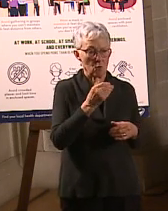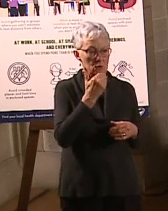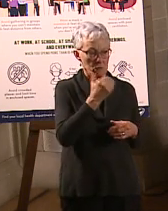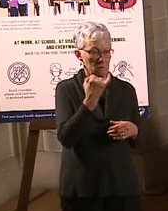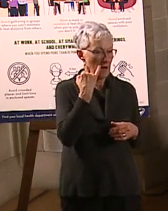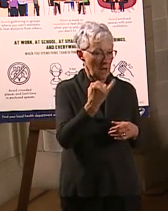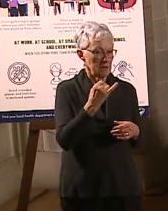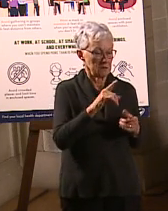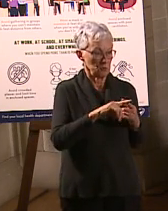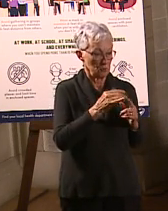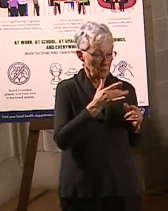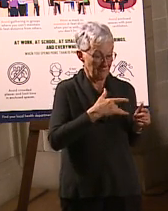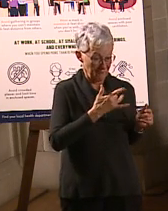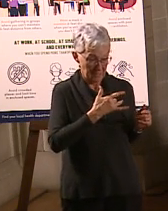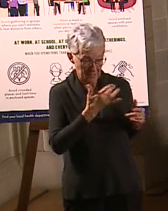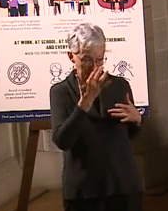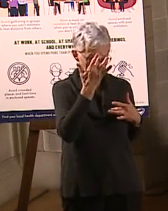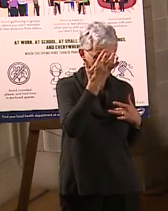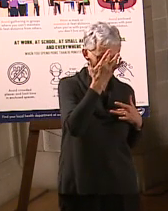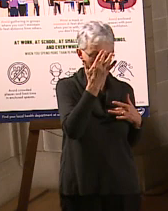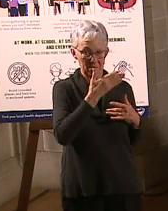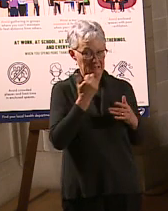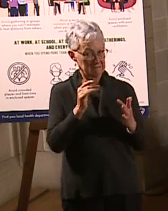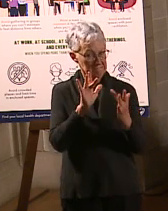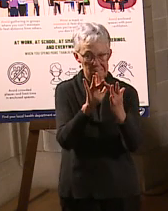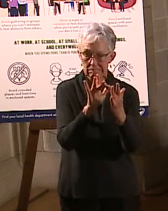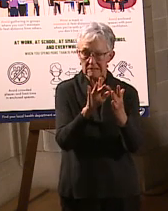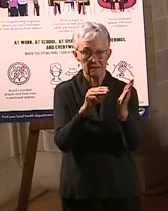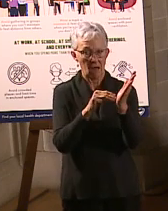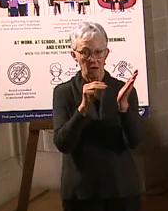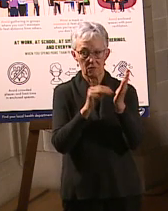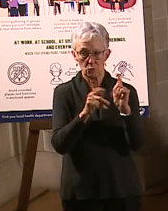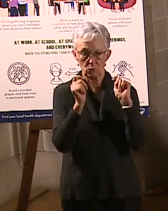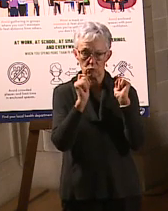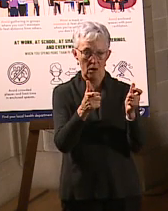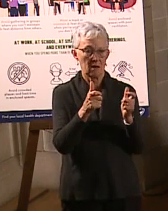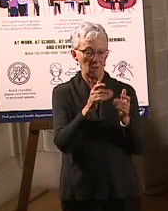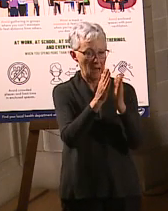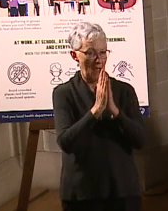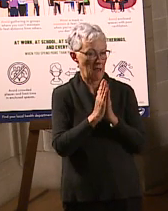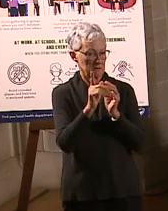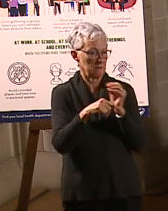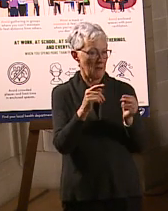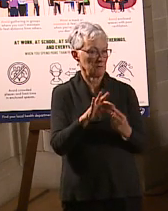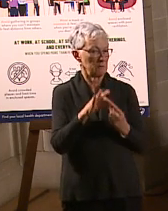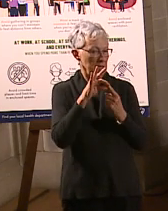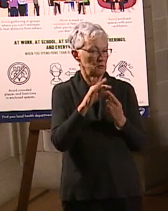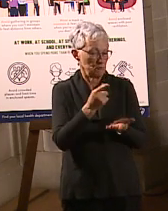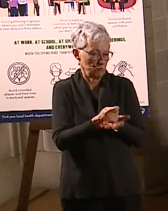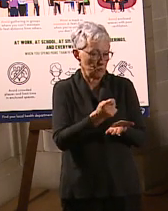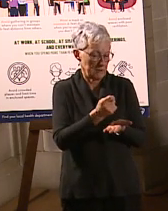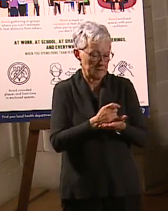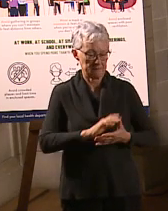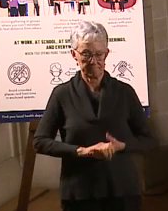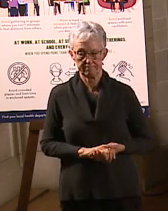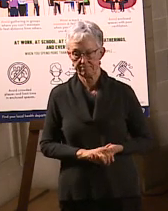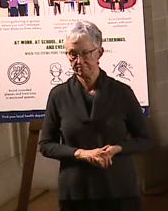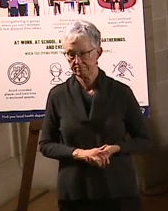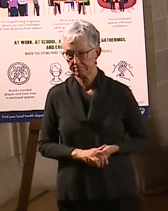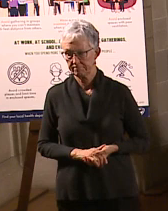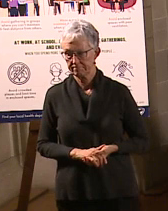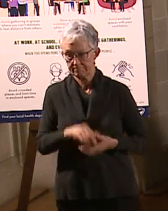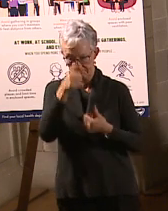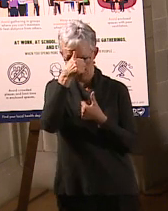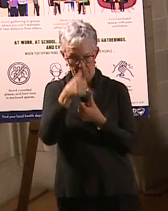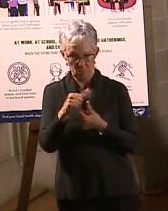again, if you got that sniffle, contact your healthcare provider about some of these treatments. Obviously, avoid the 3 Cs. We want to make sure that